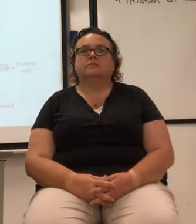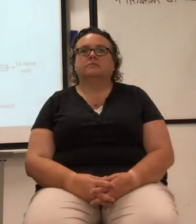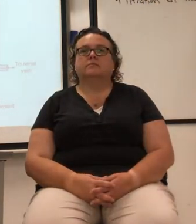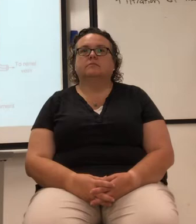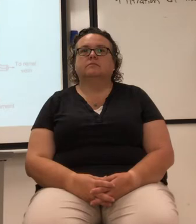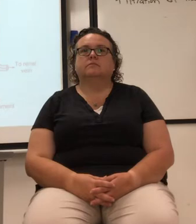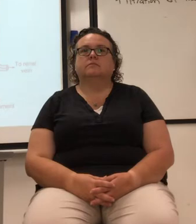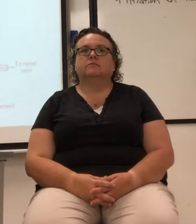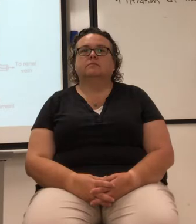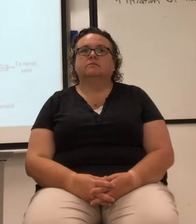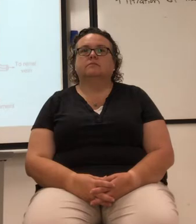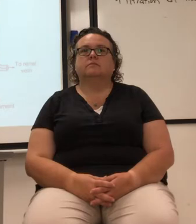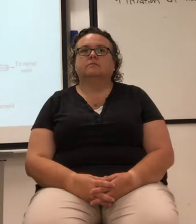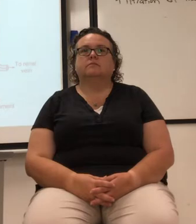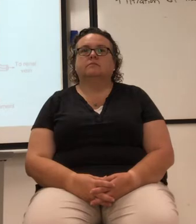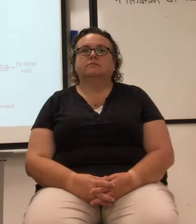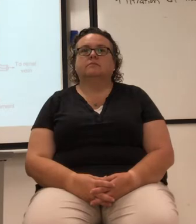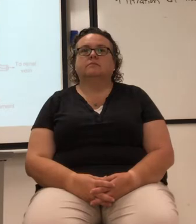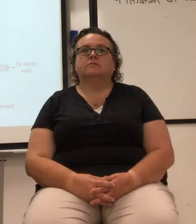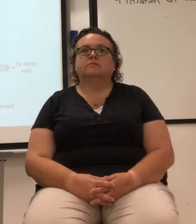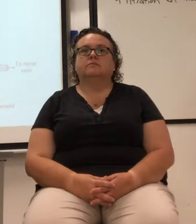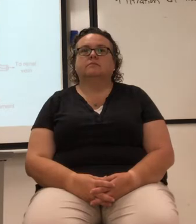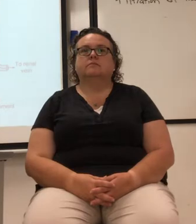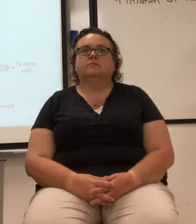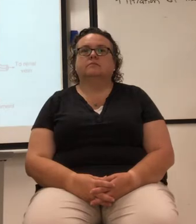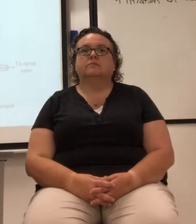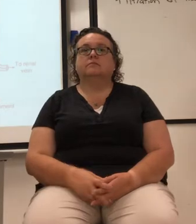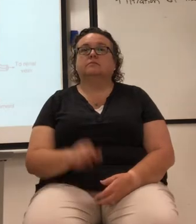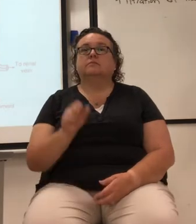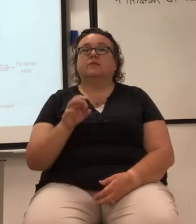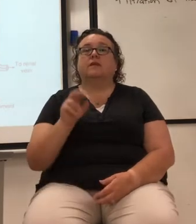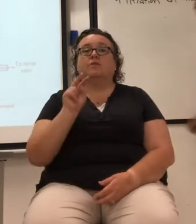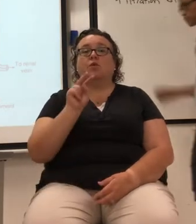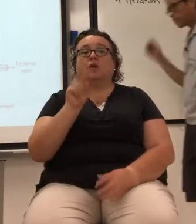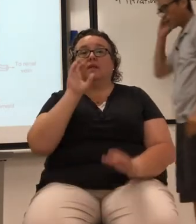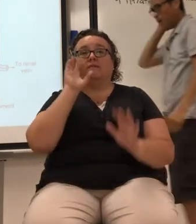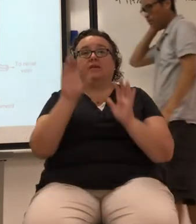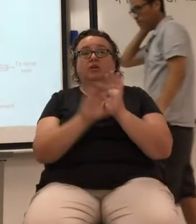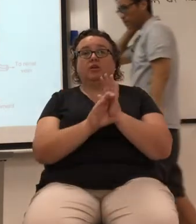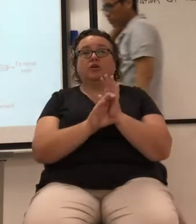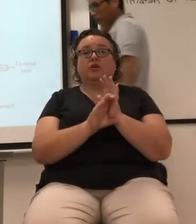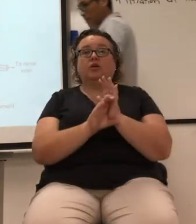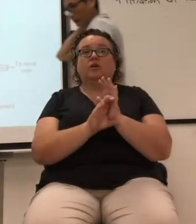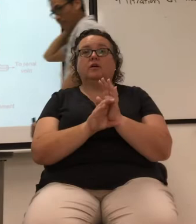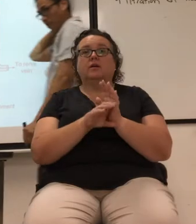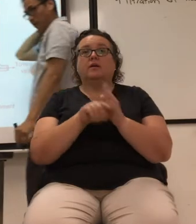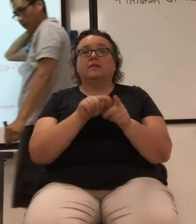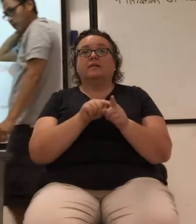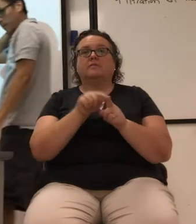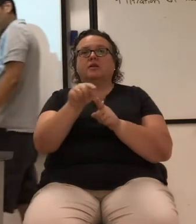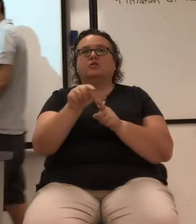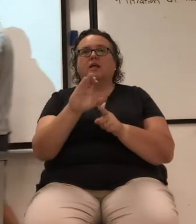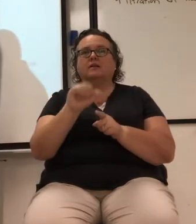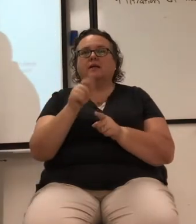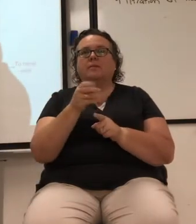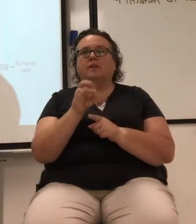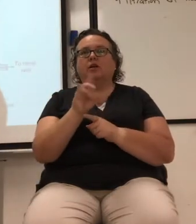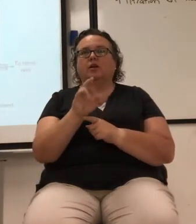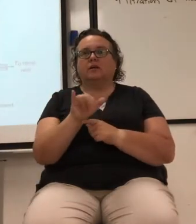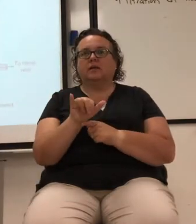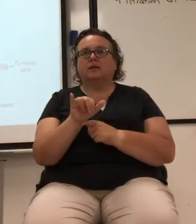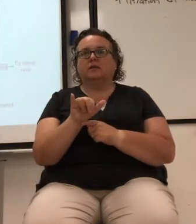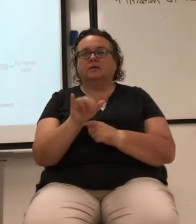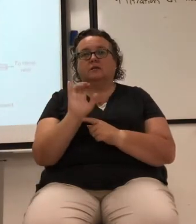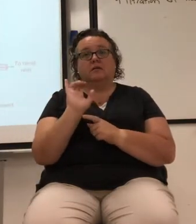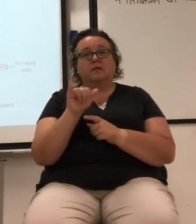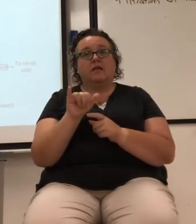the blood plasma. And if you look at the figure, you have a specialized capillary that